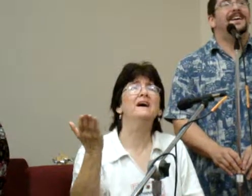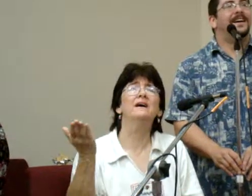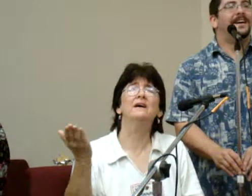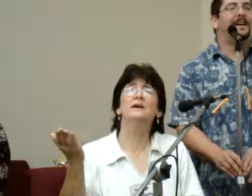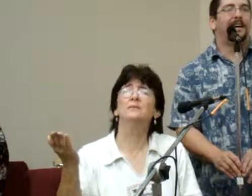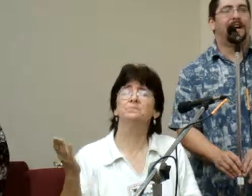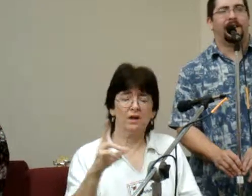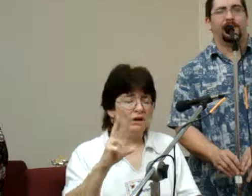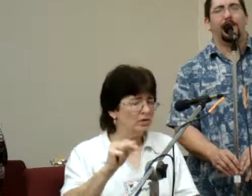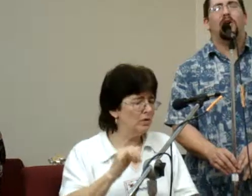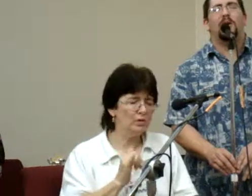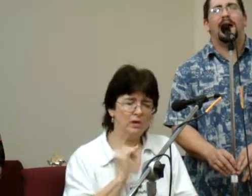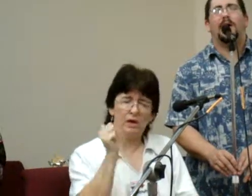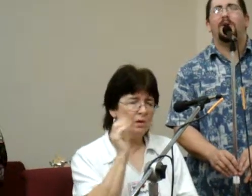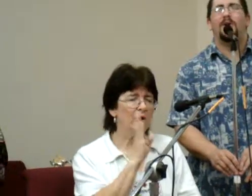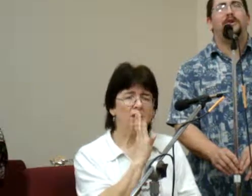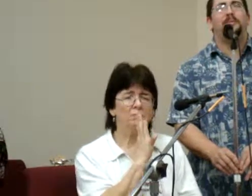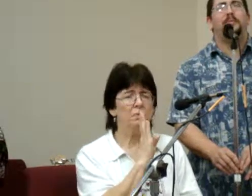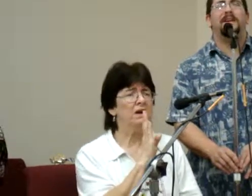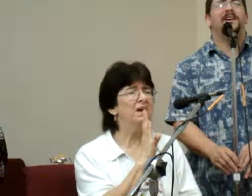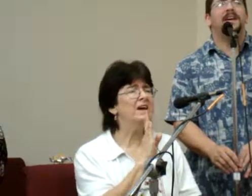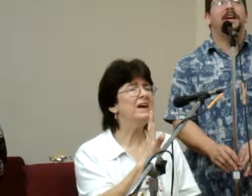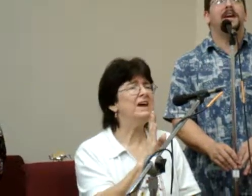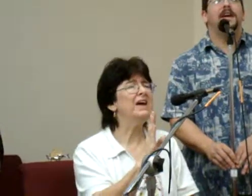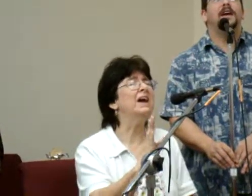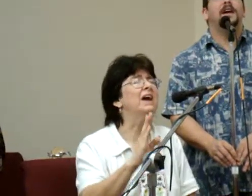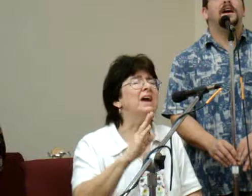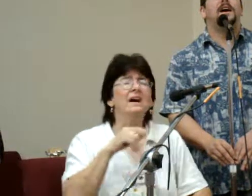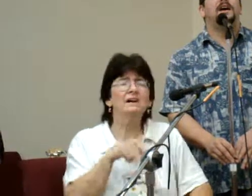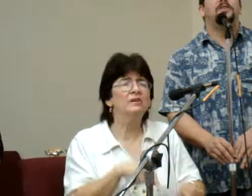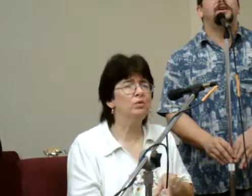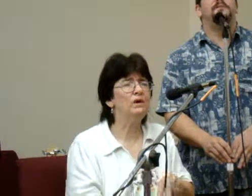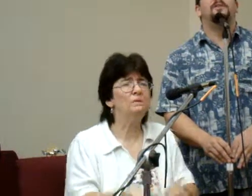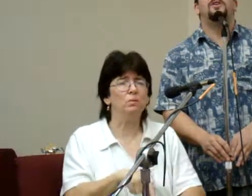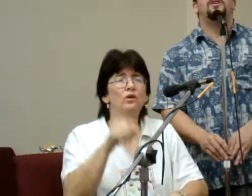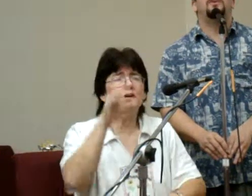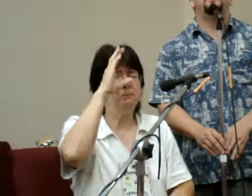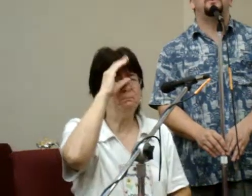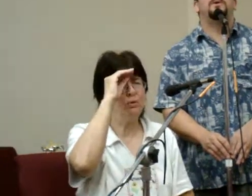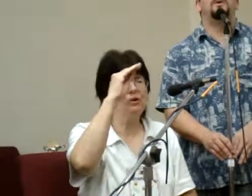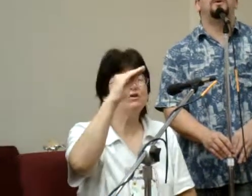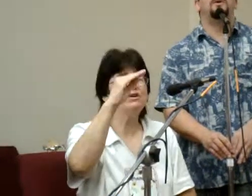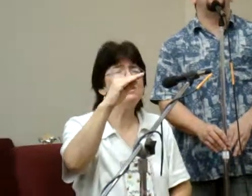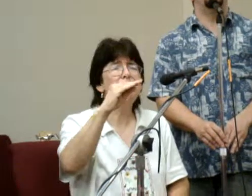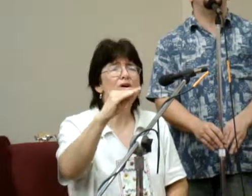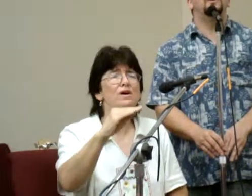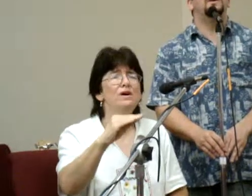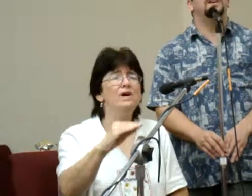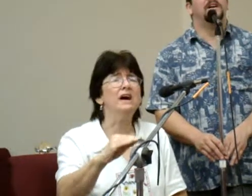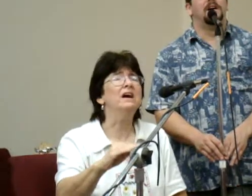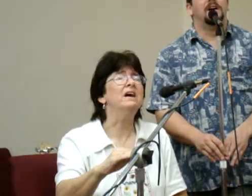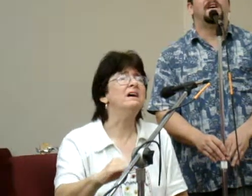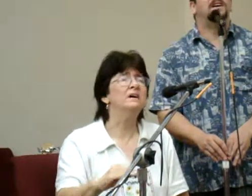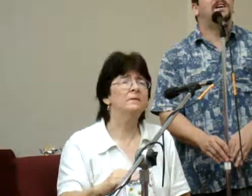there. No, I won't be a crippled